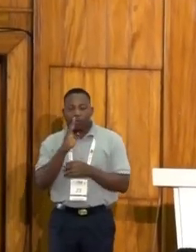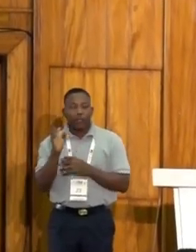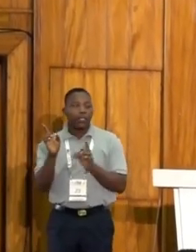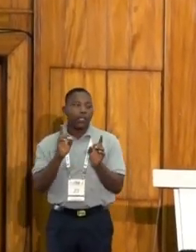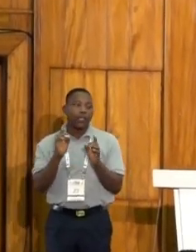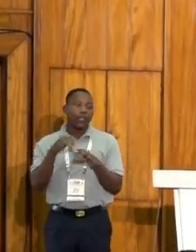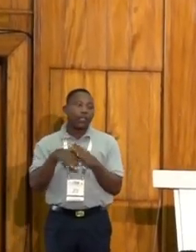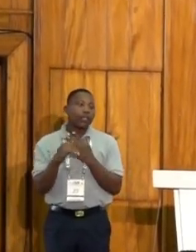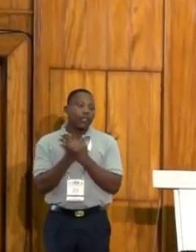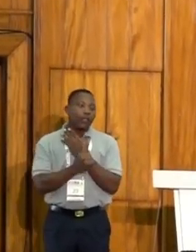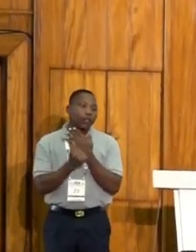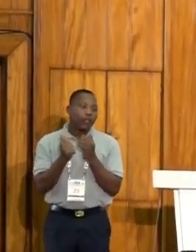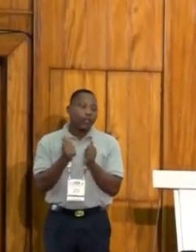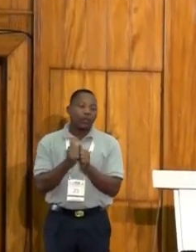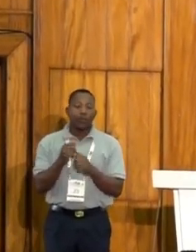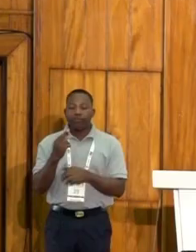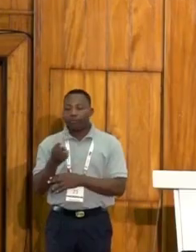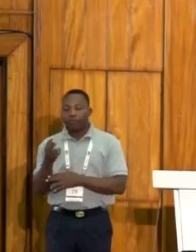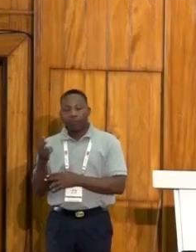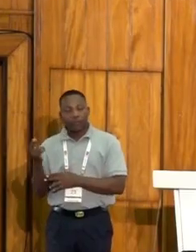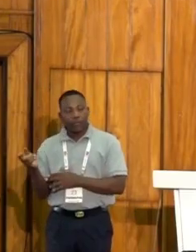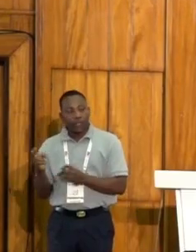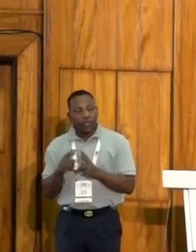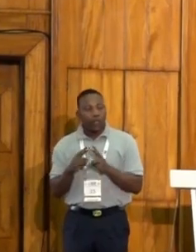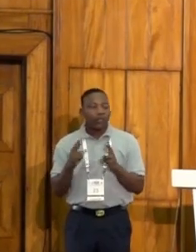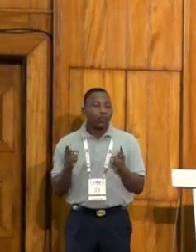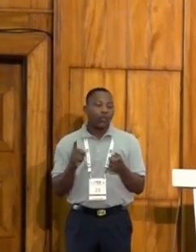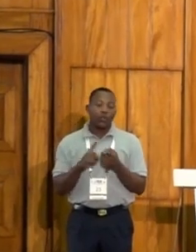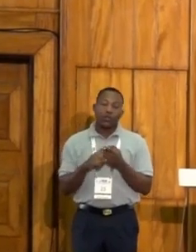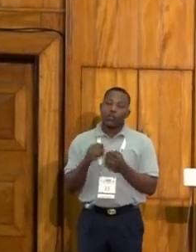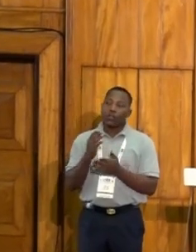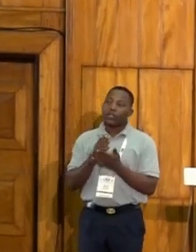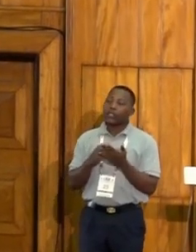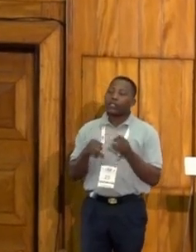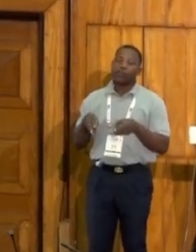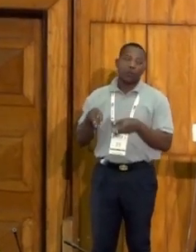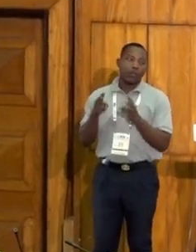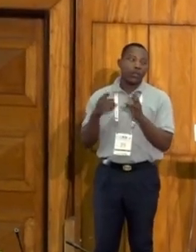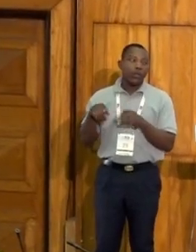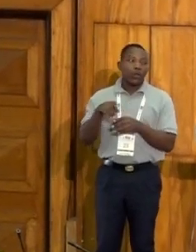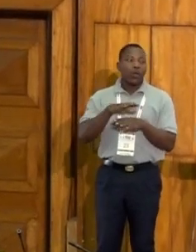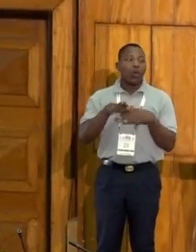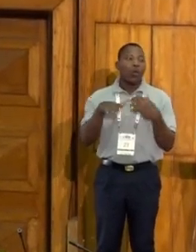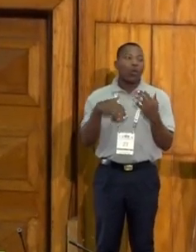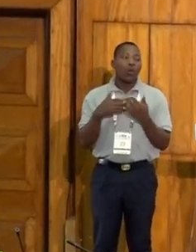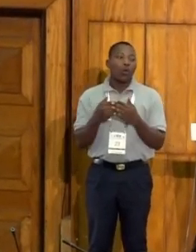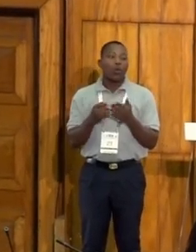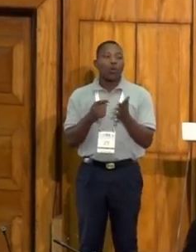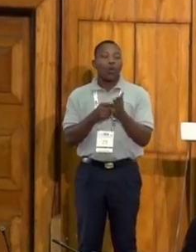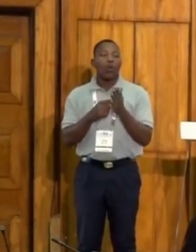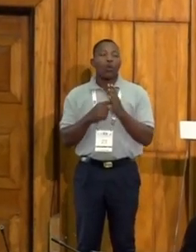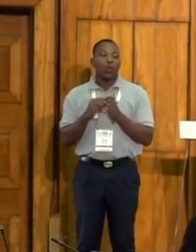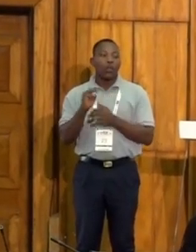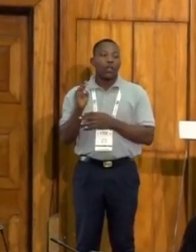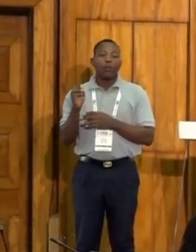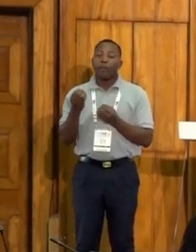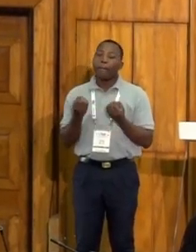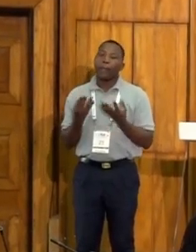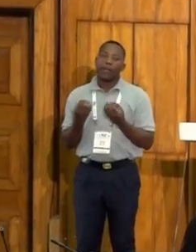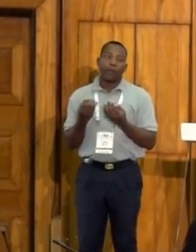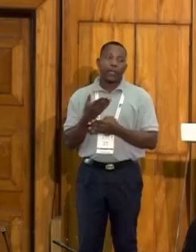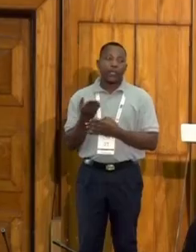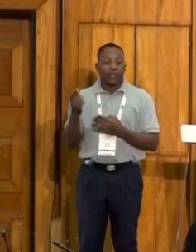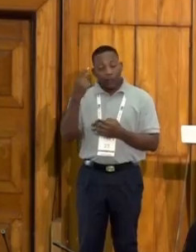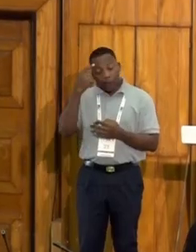in country with resources. And so to some extent, we owe them a lot for their